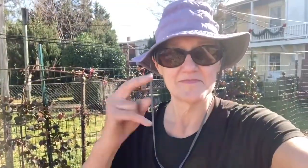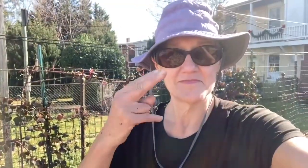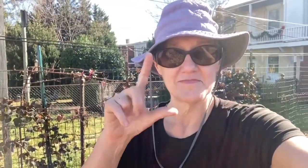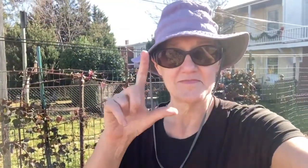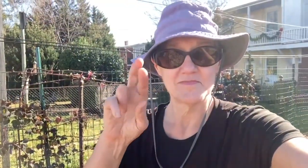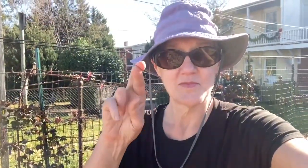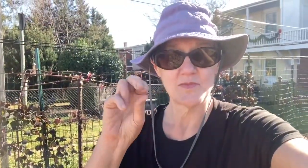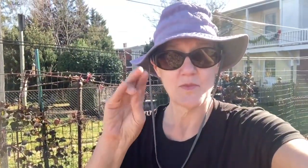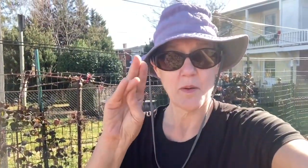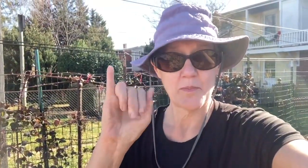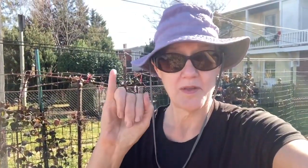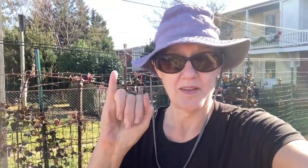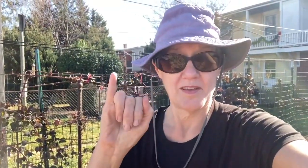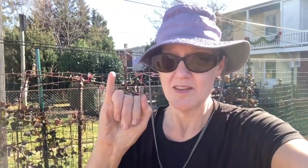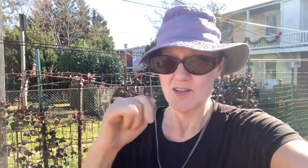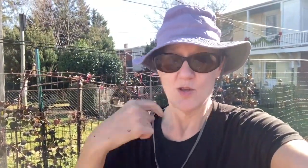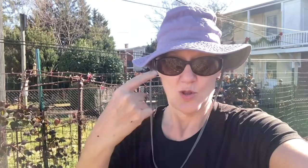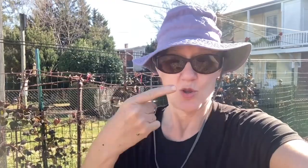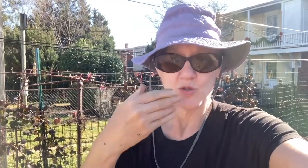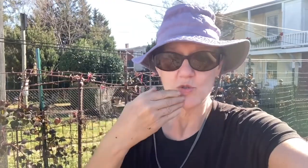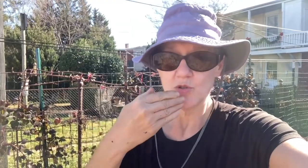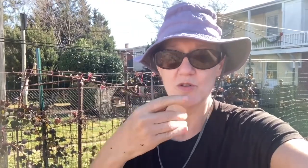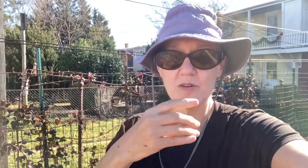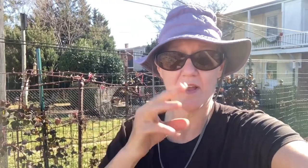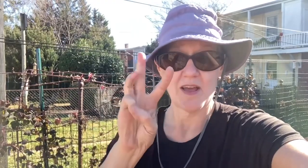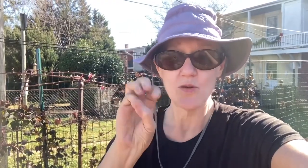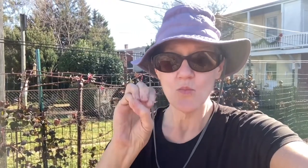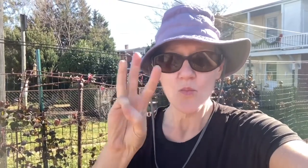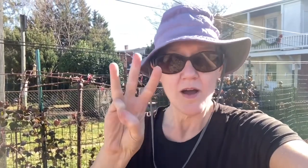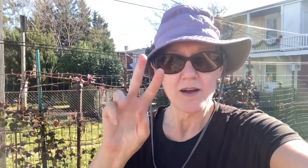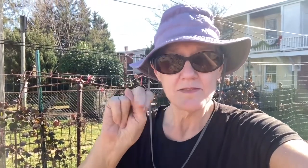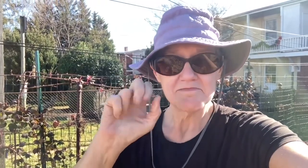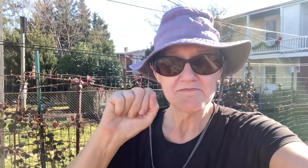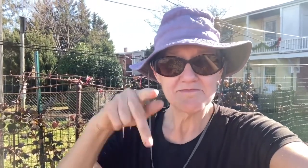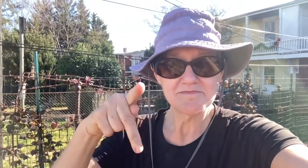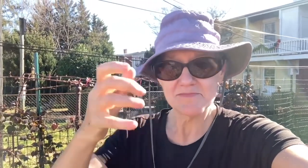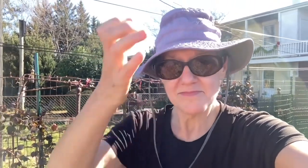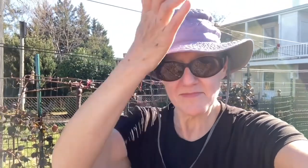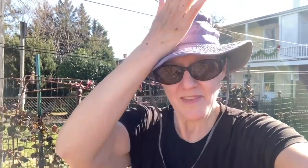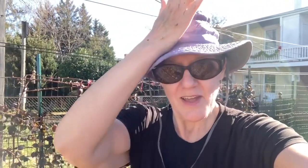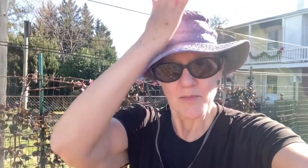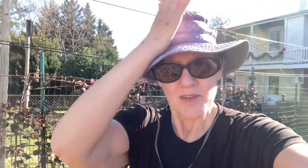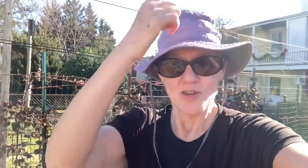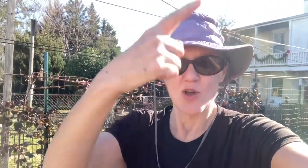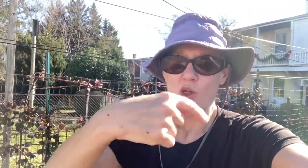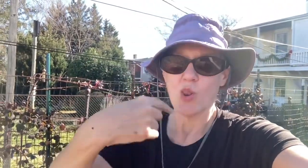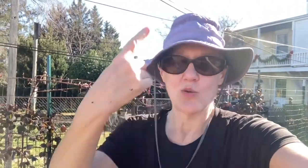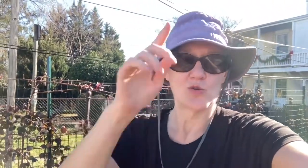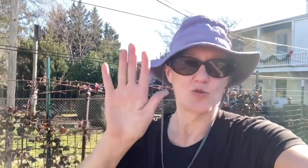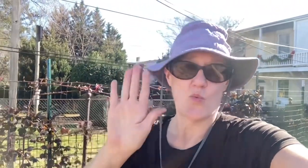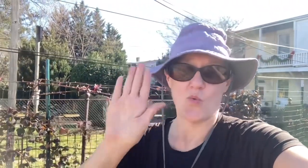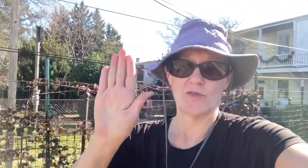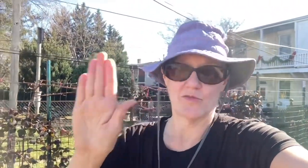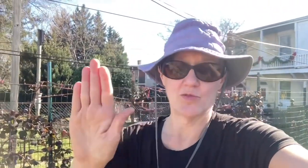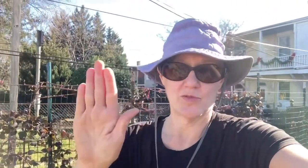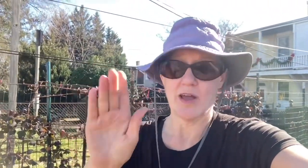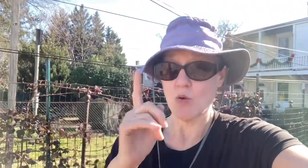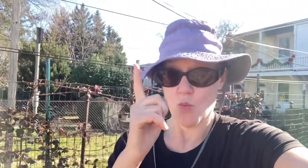The kohlrabi, it looks really good. And wow, the Napa cabbage, it looks